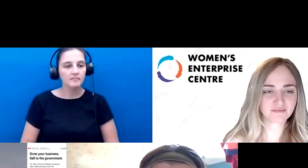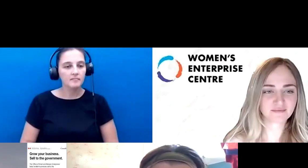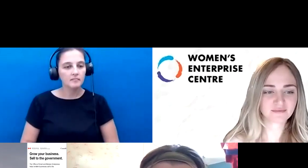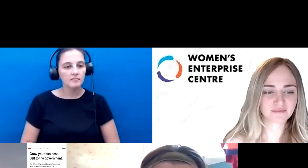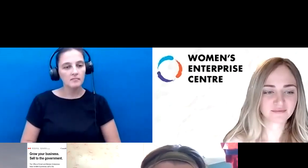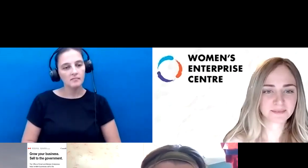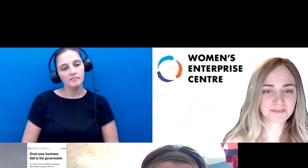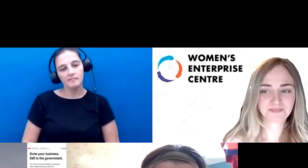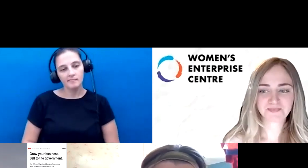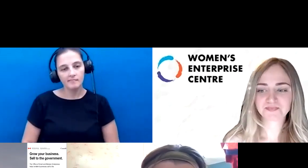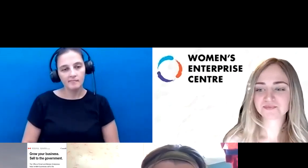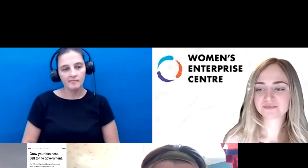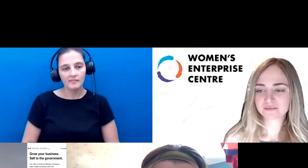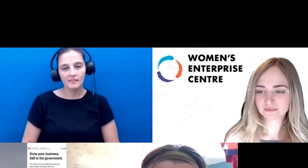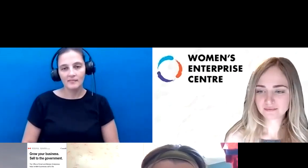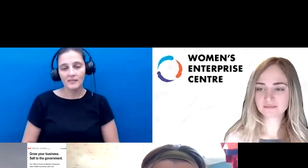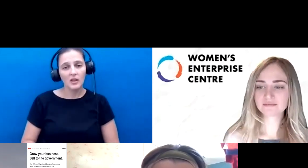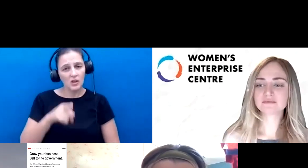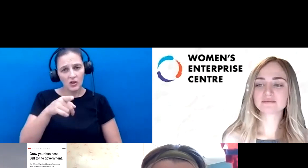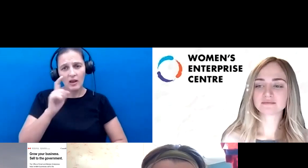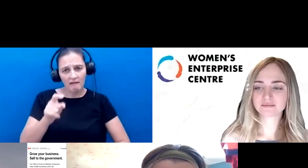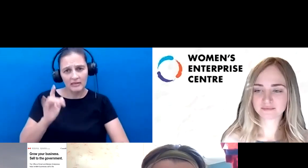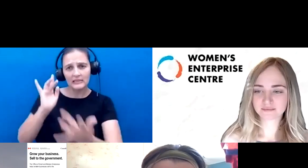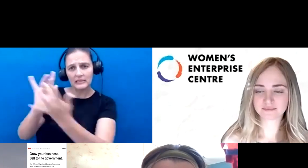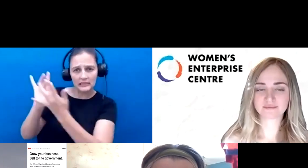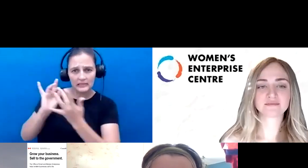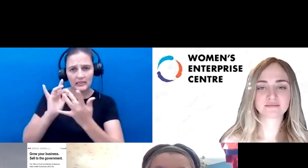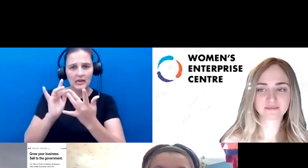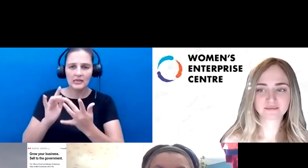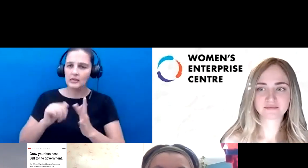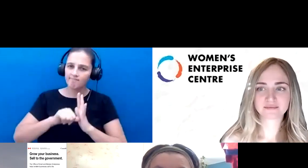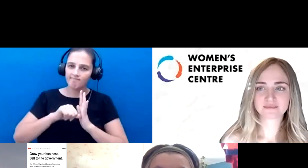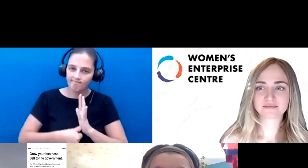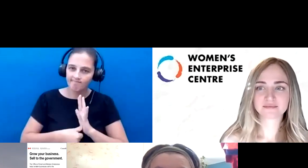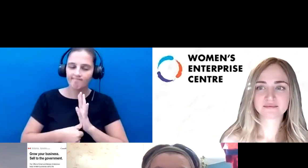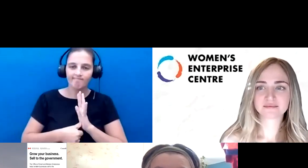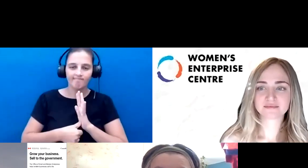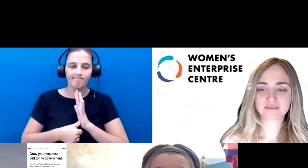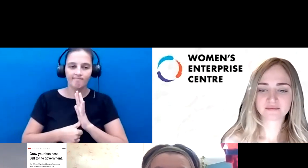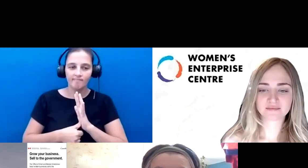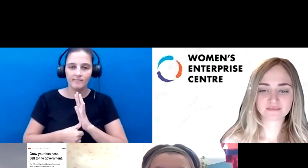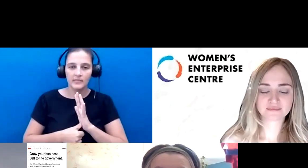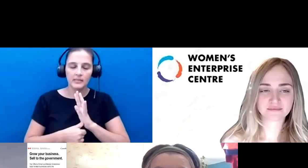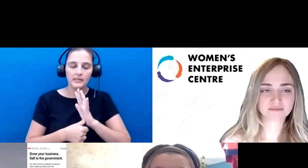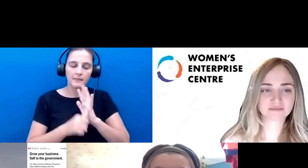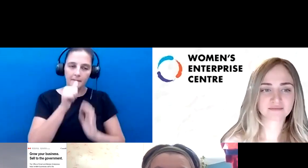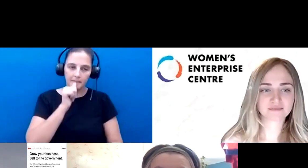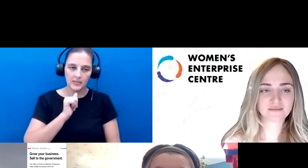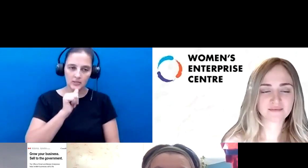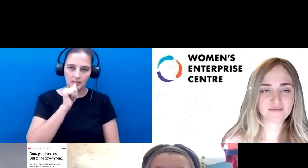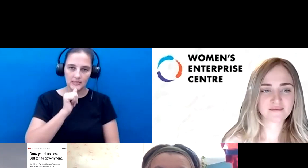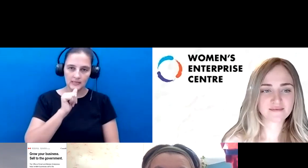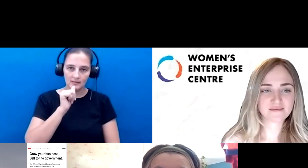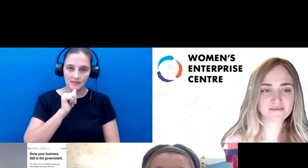So yeah, you have to reach out, and again, I stress this all the time to suppliers, is patience. The